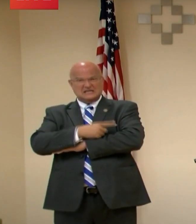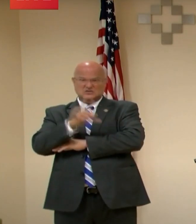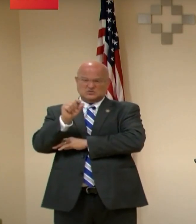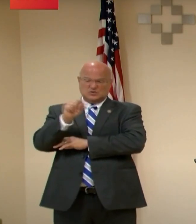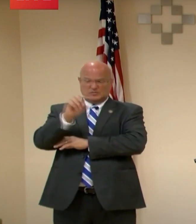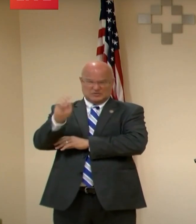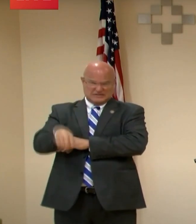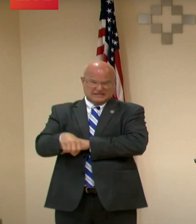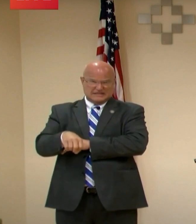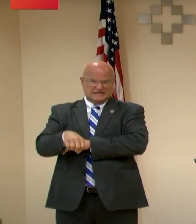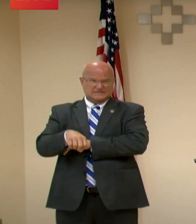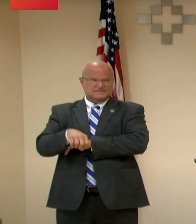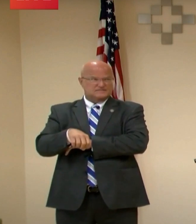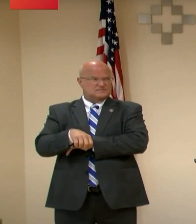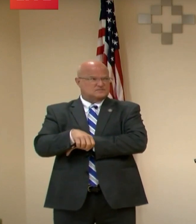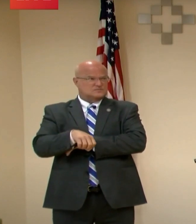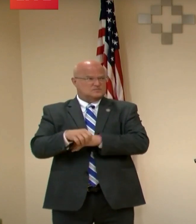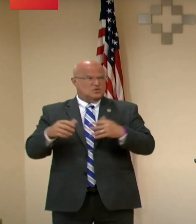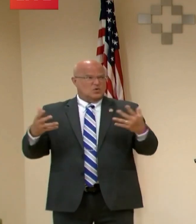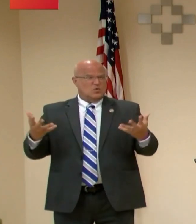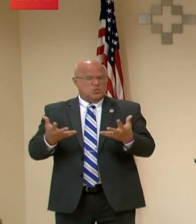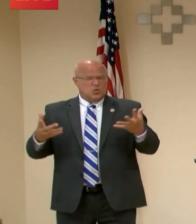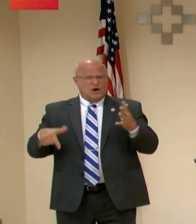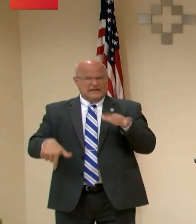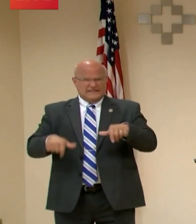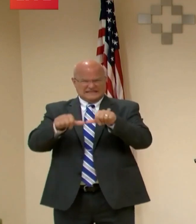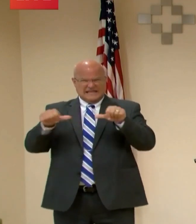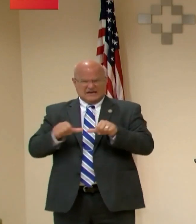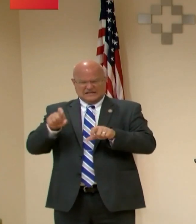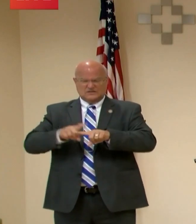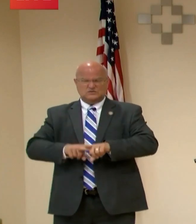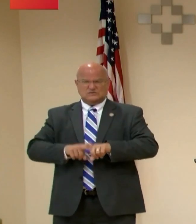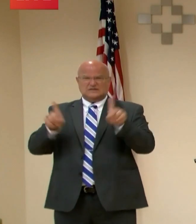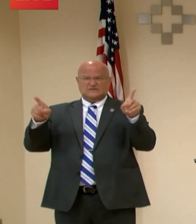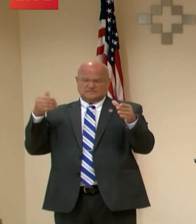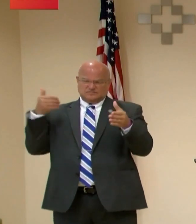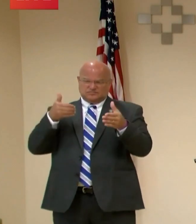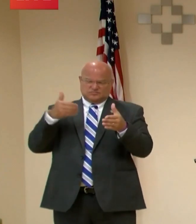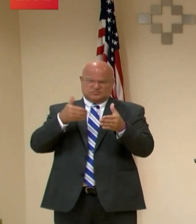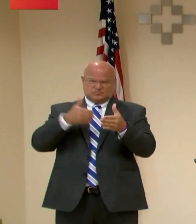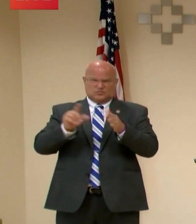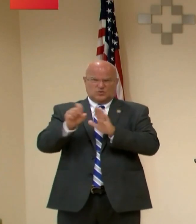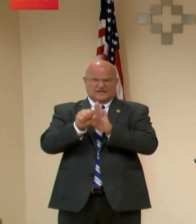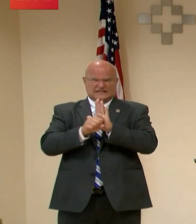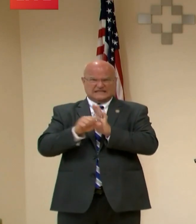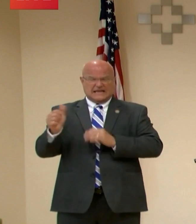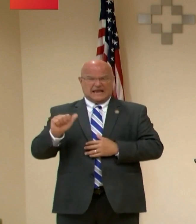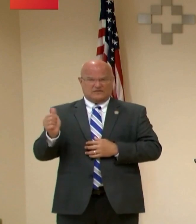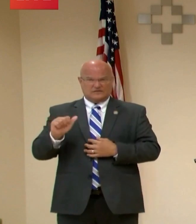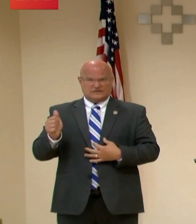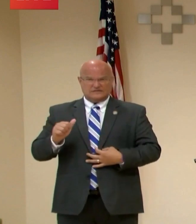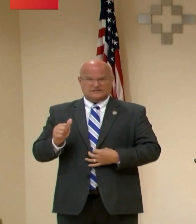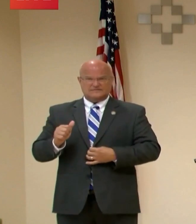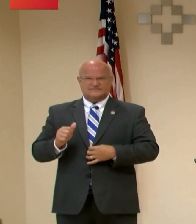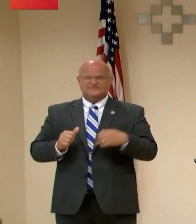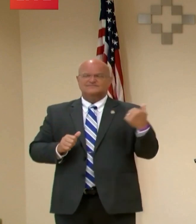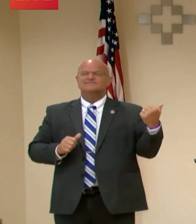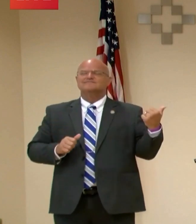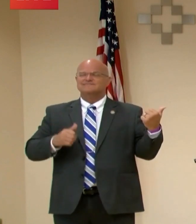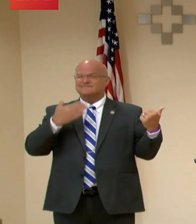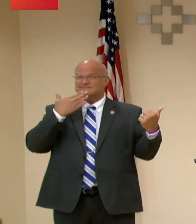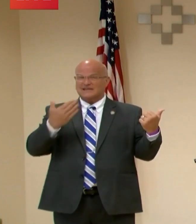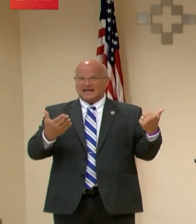20% range. What does this area need to do differently to get down closer to where the state average is? Thank you, and